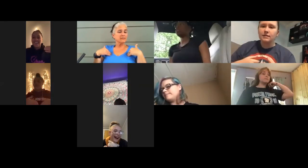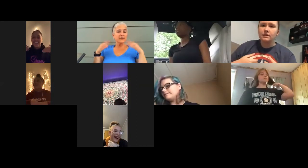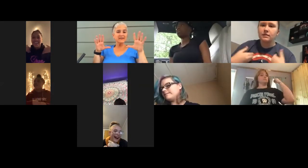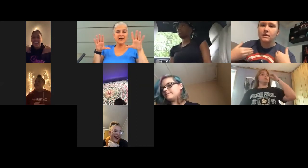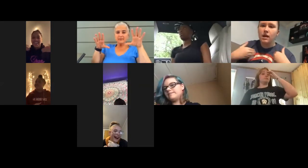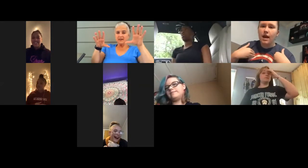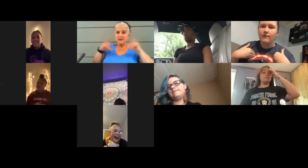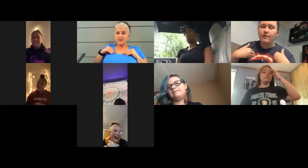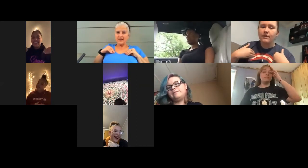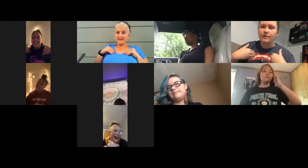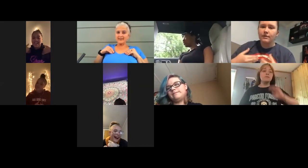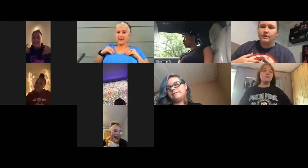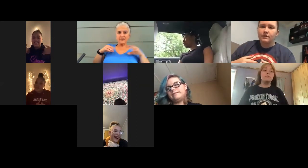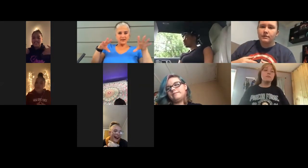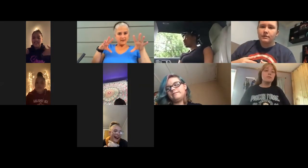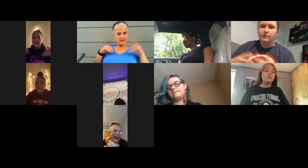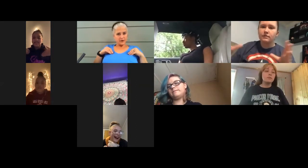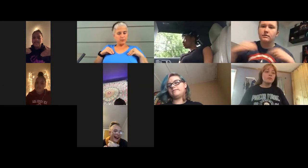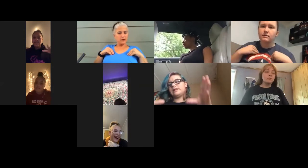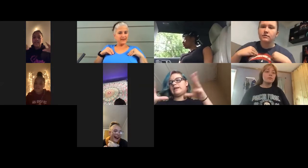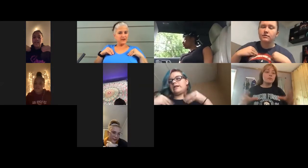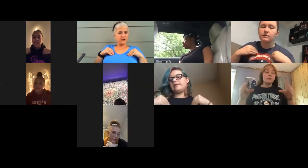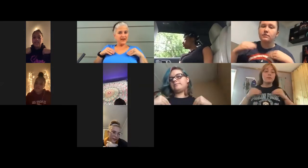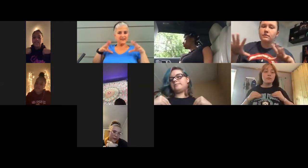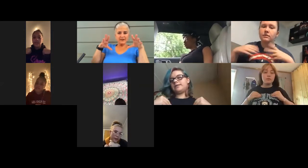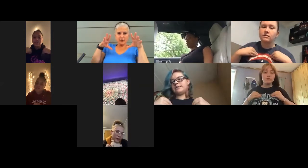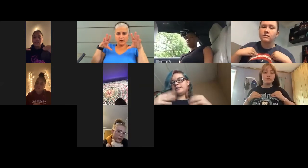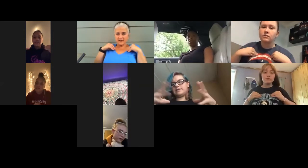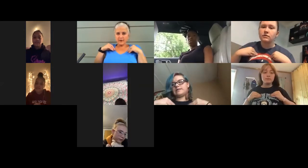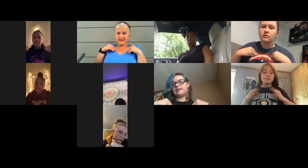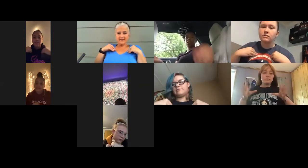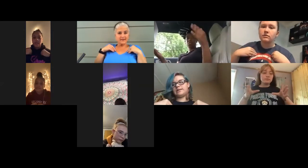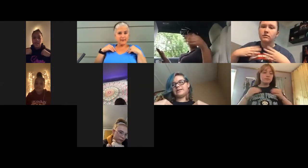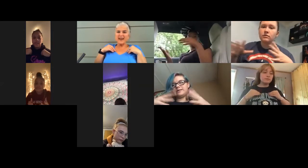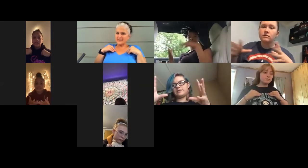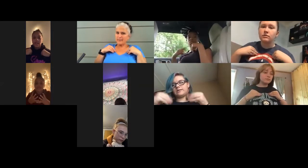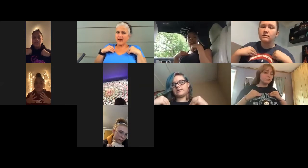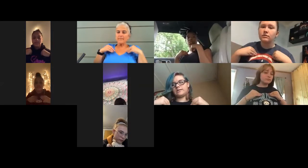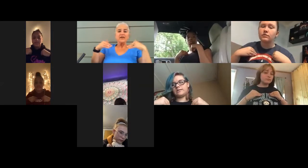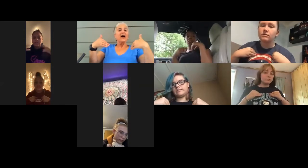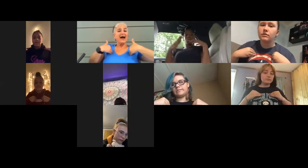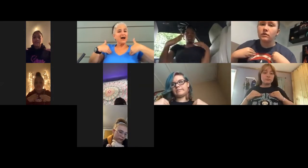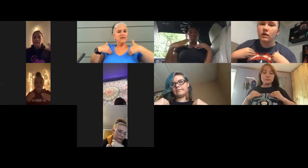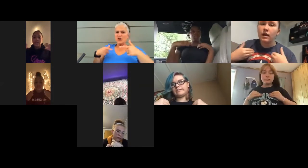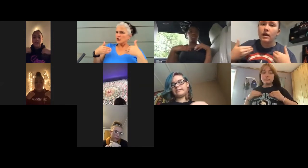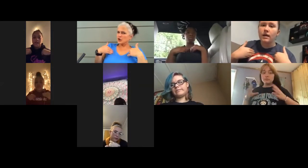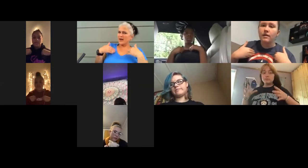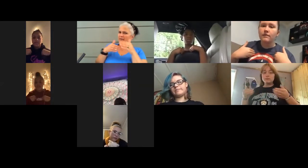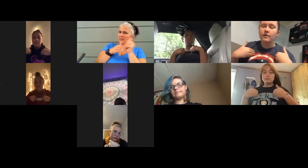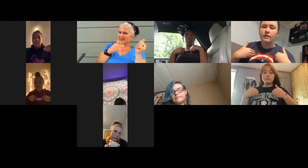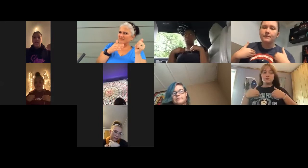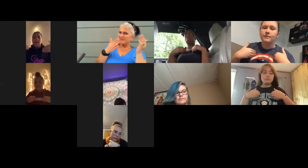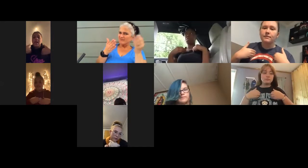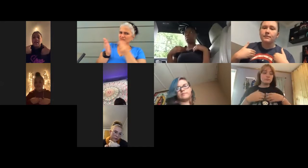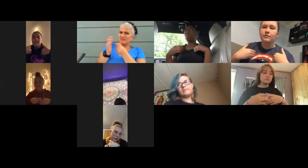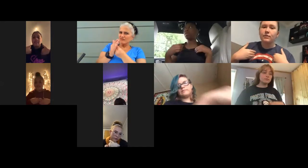Or similar, accept. You're pulling that into your chest like you're closing your hands. Accept. I accept that. Have. Do you have